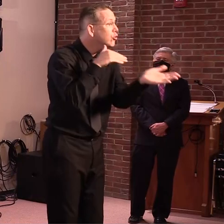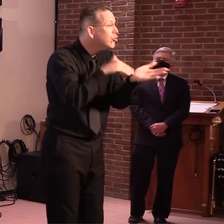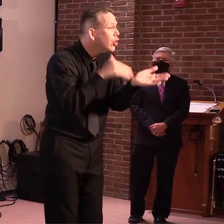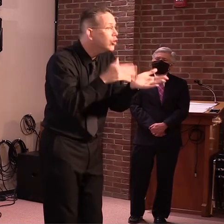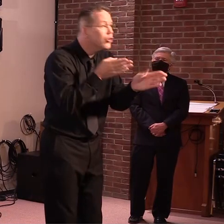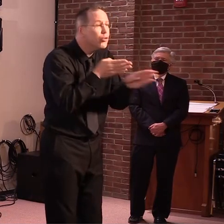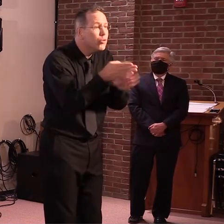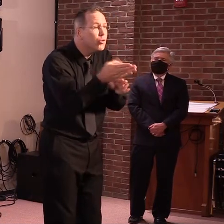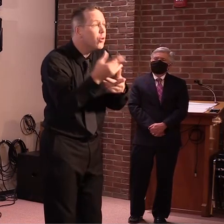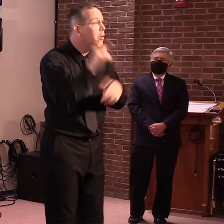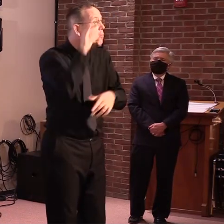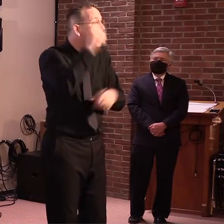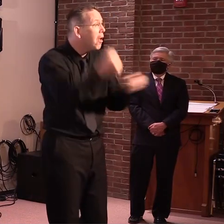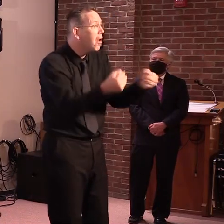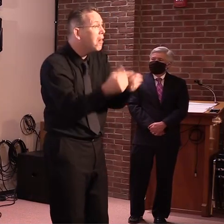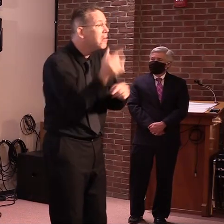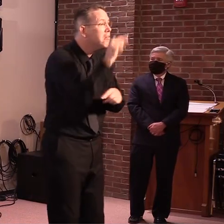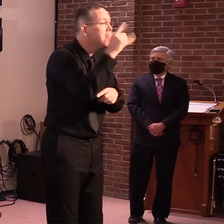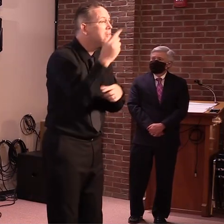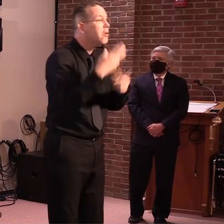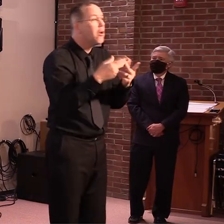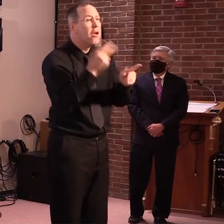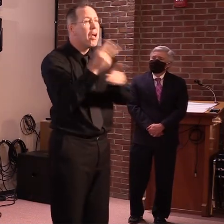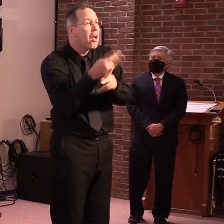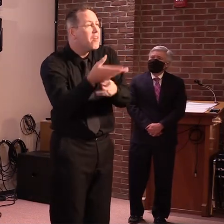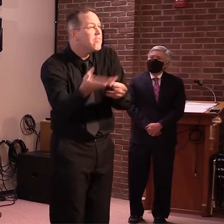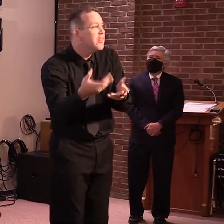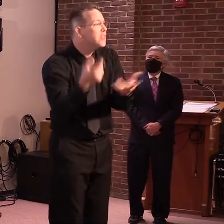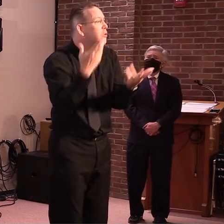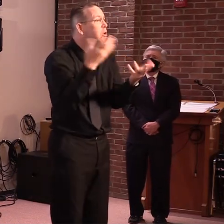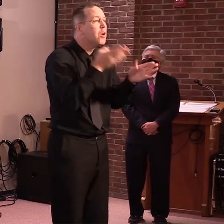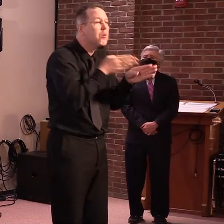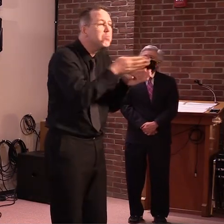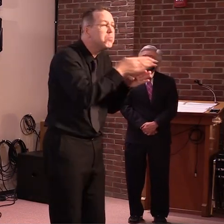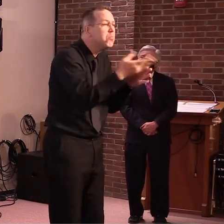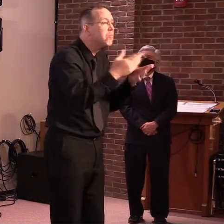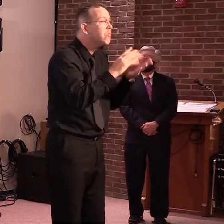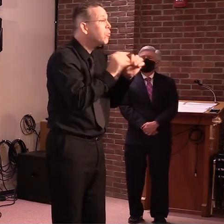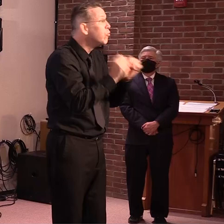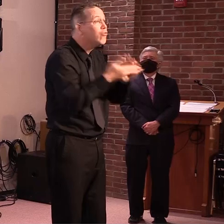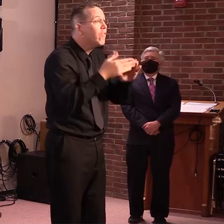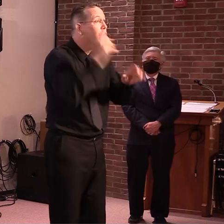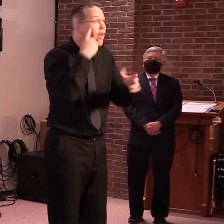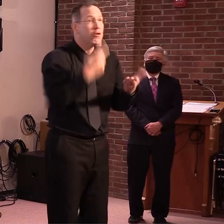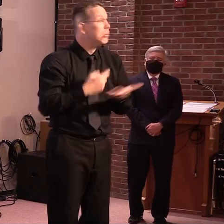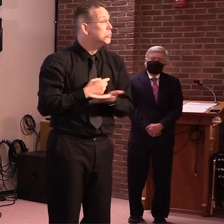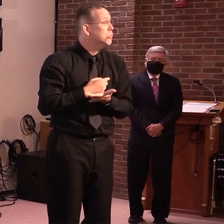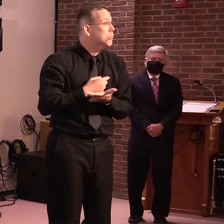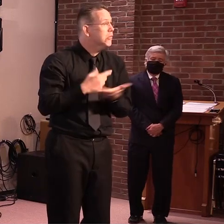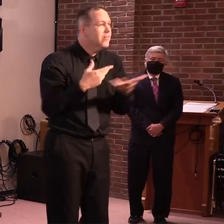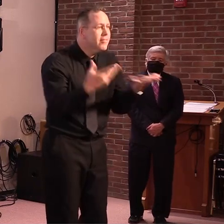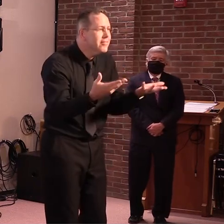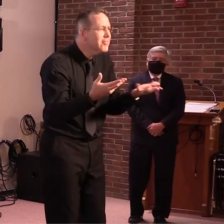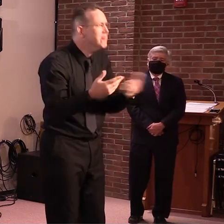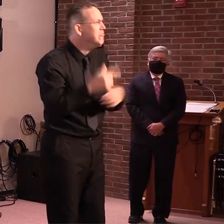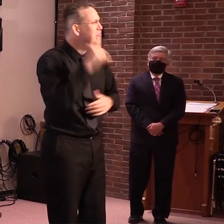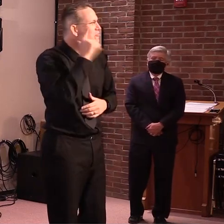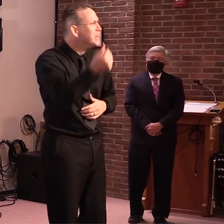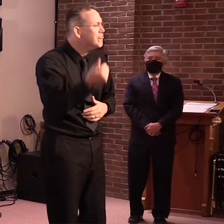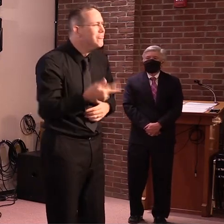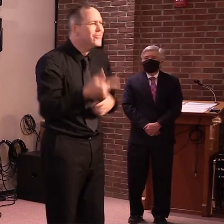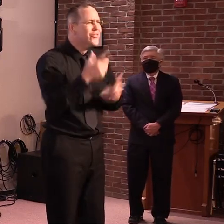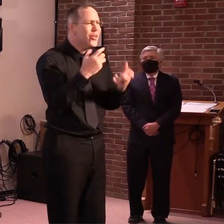people, or becoming governor. It is all wide open if you take this next step. And you're not in this